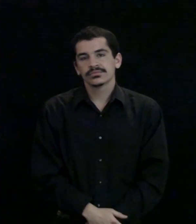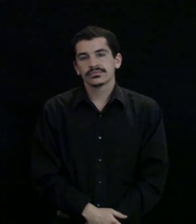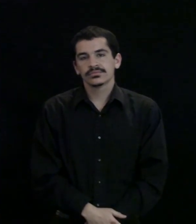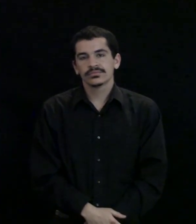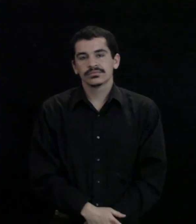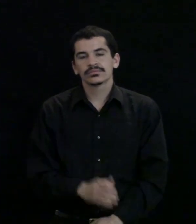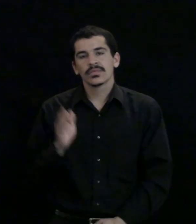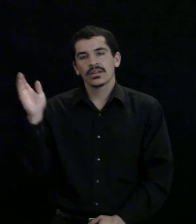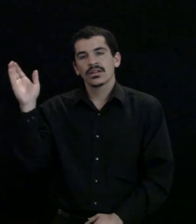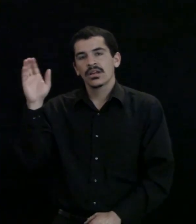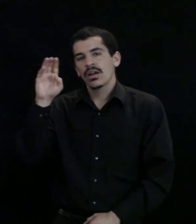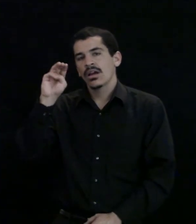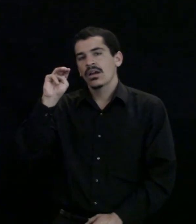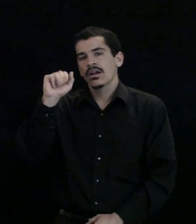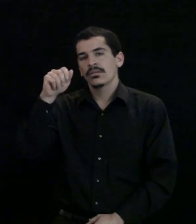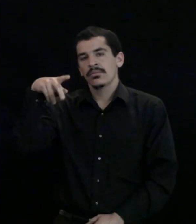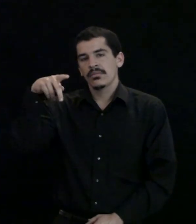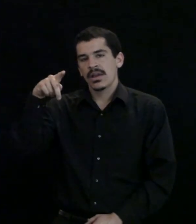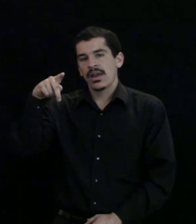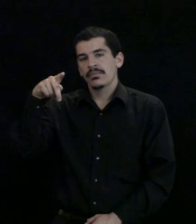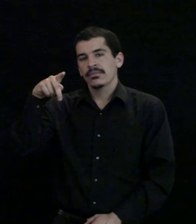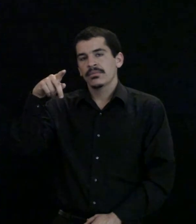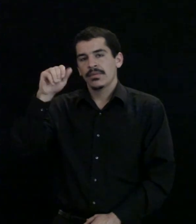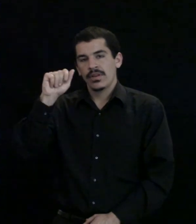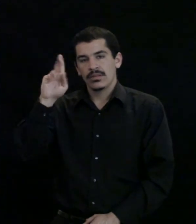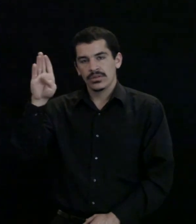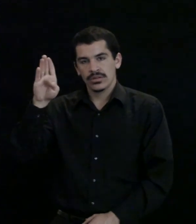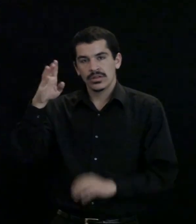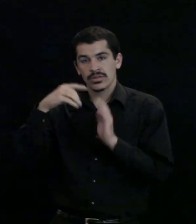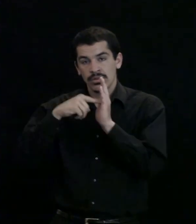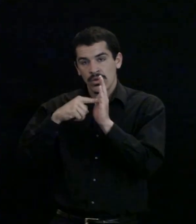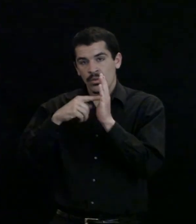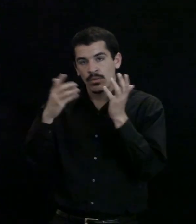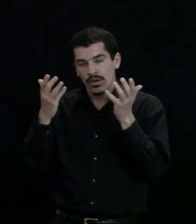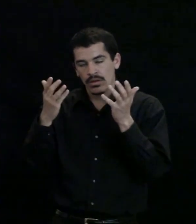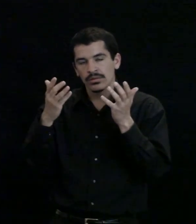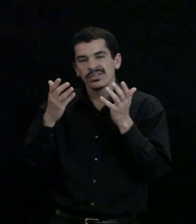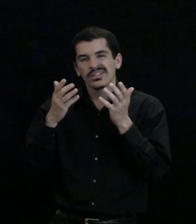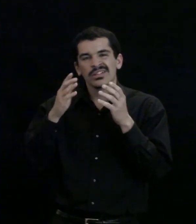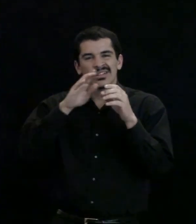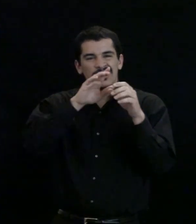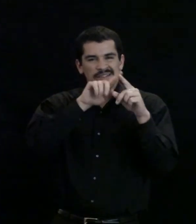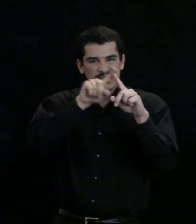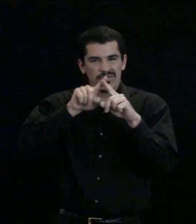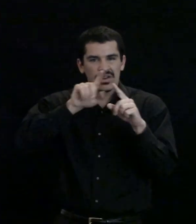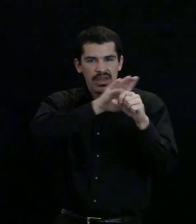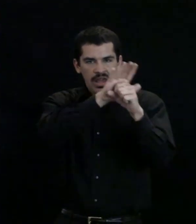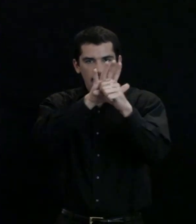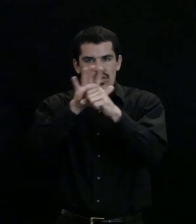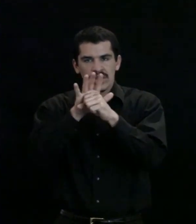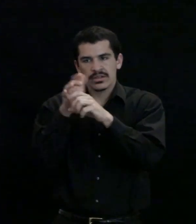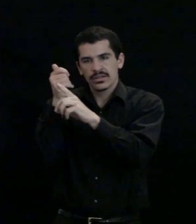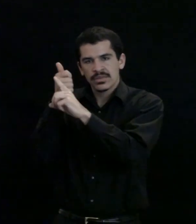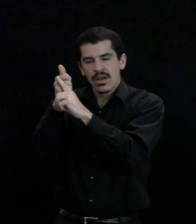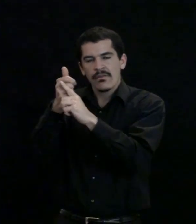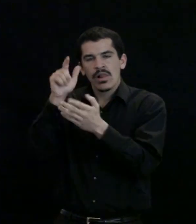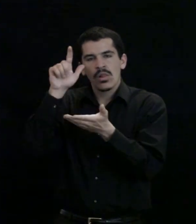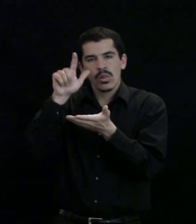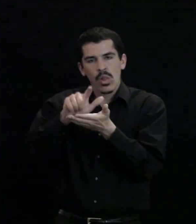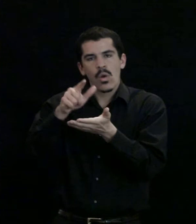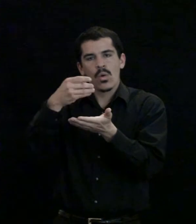This is a map of Albuquerque showing areas that are low income and can